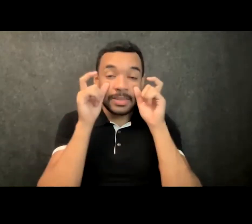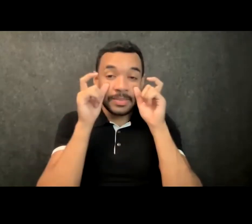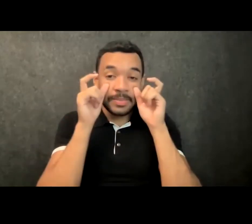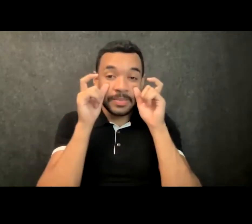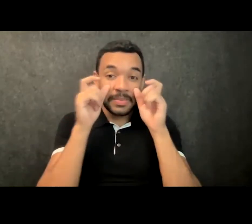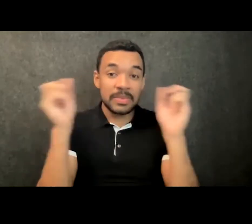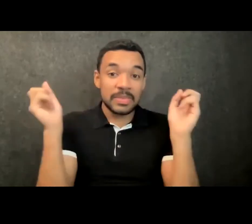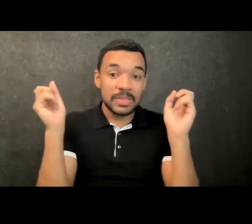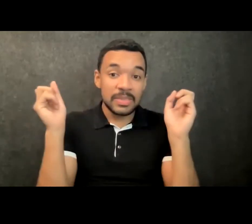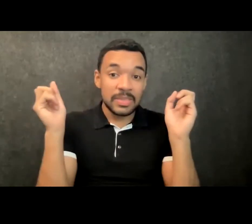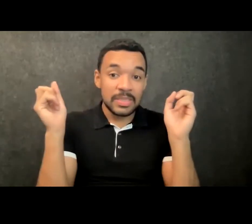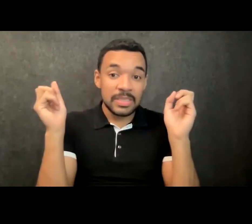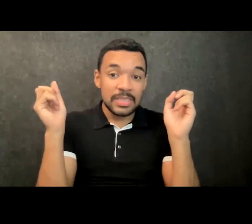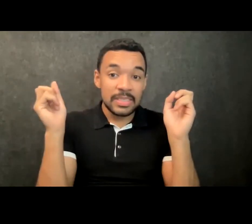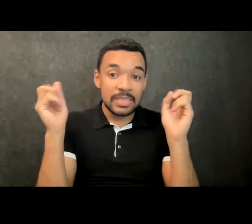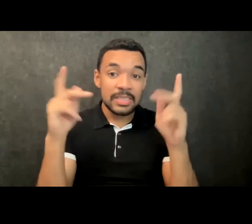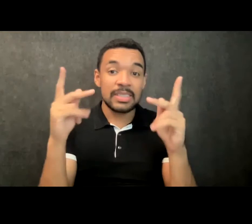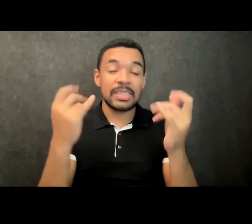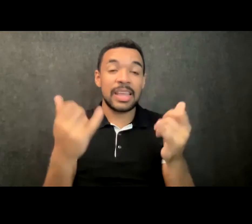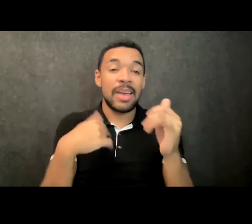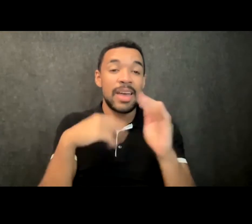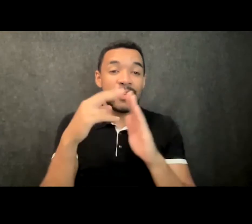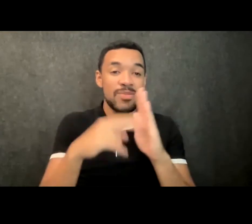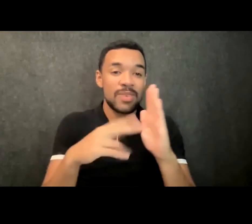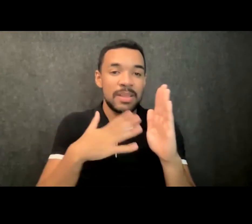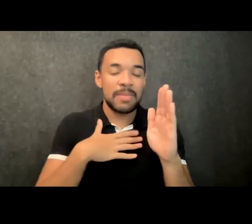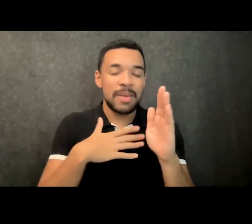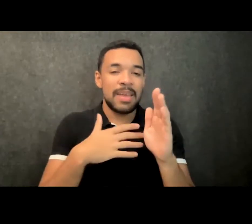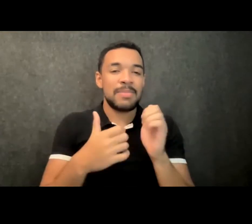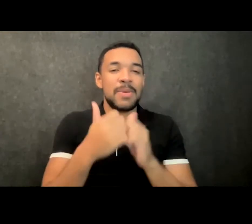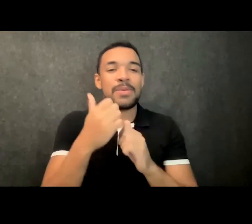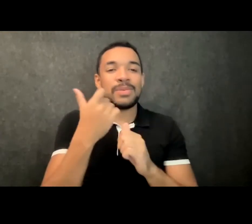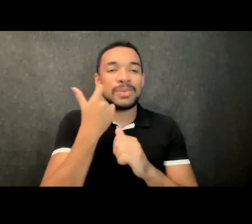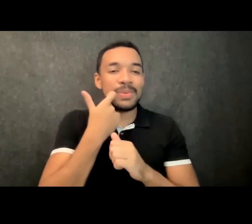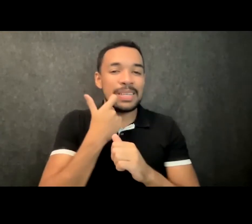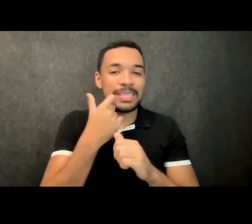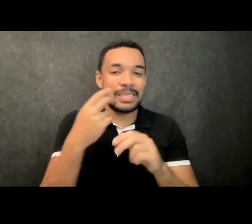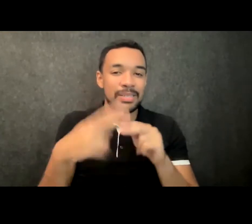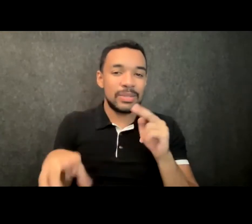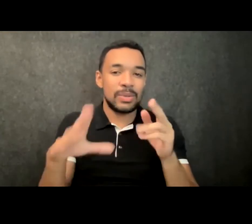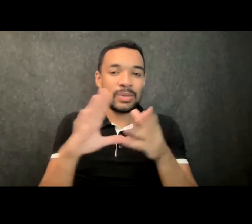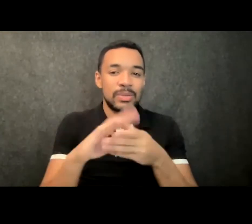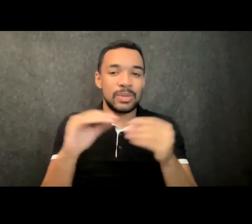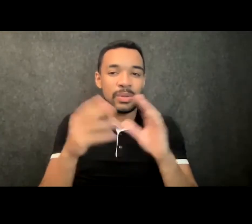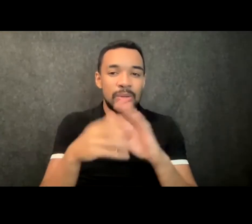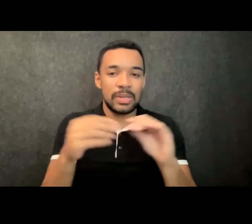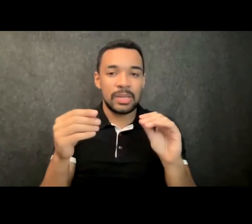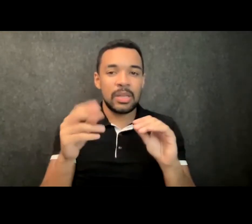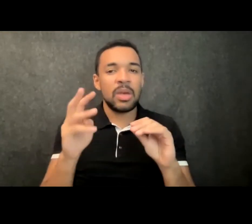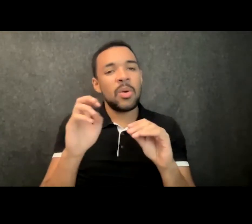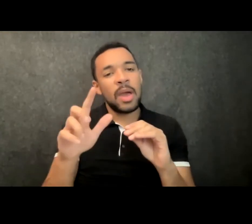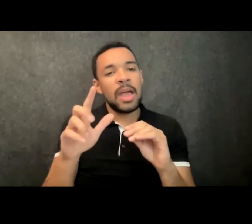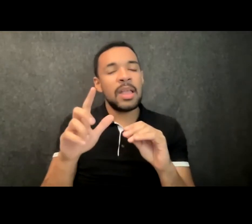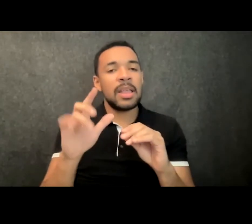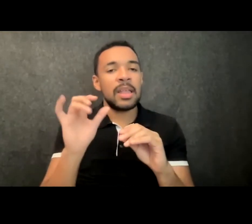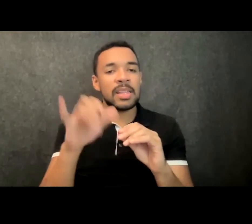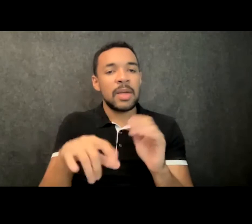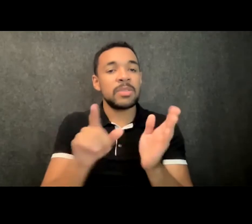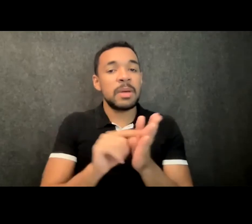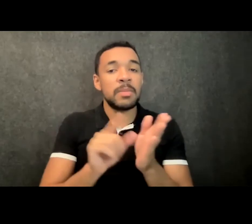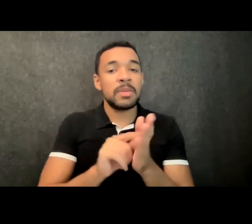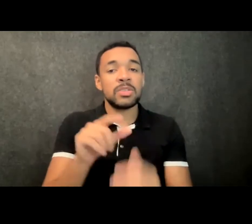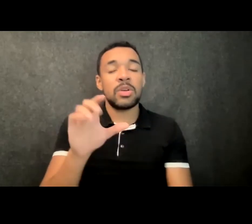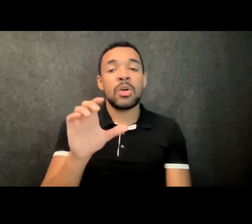so I'm gonna read my most recent short story. Well, it came out in Corporeal